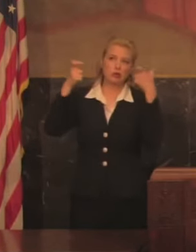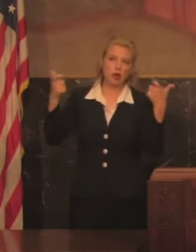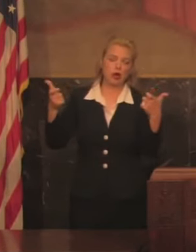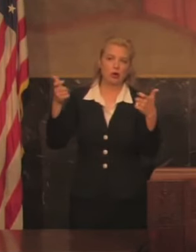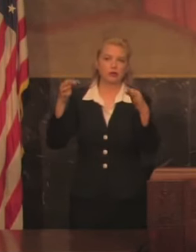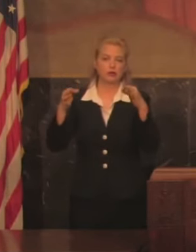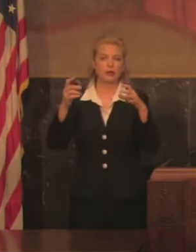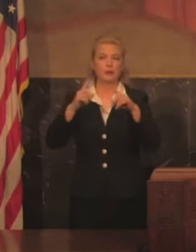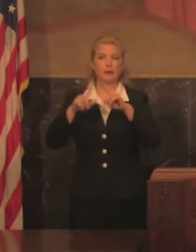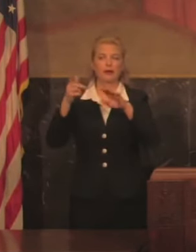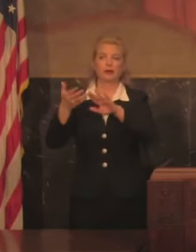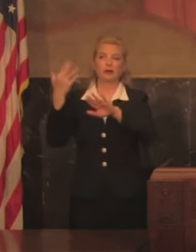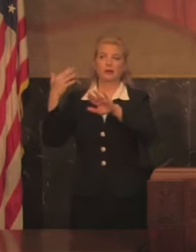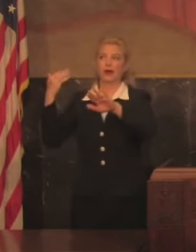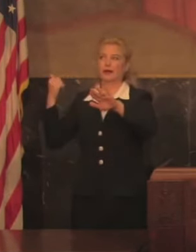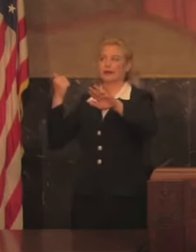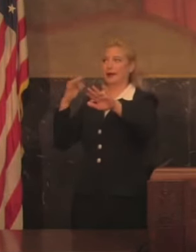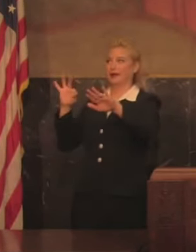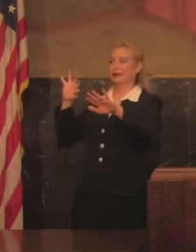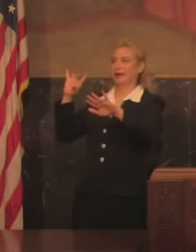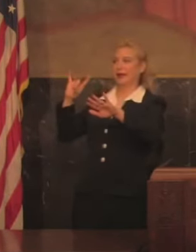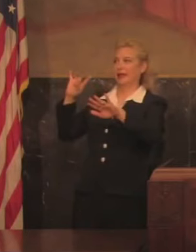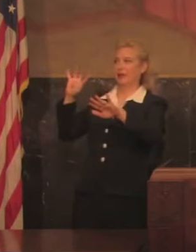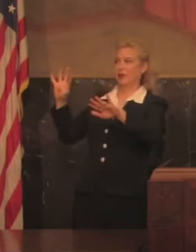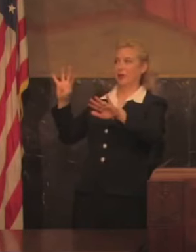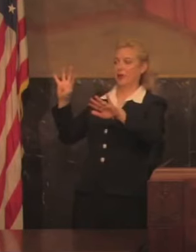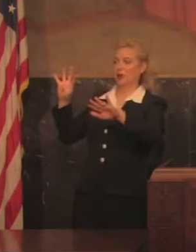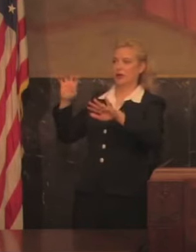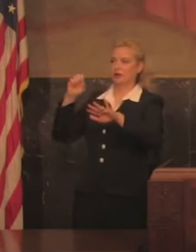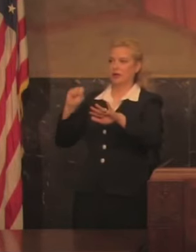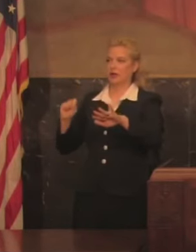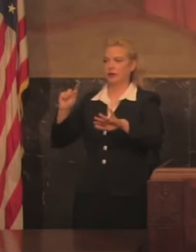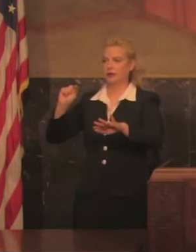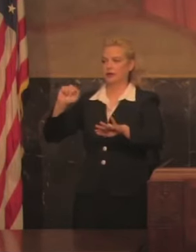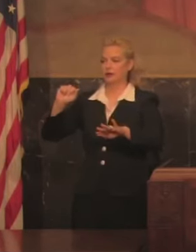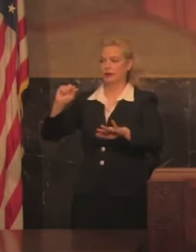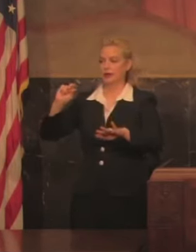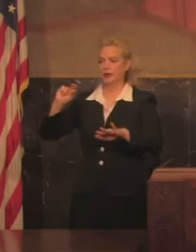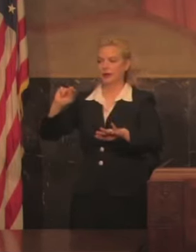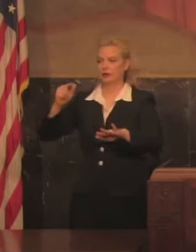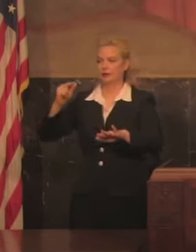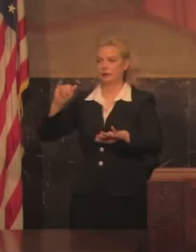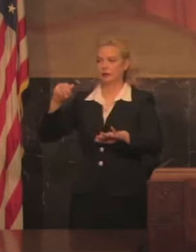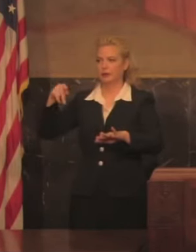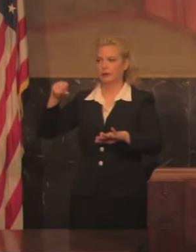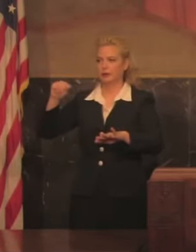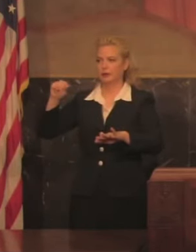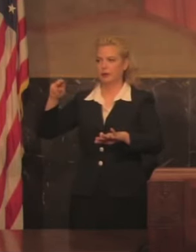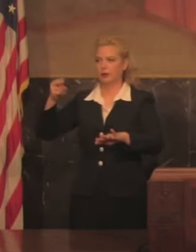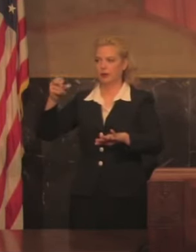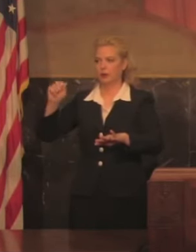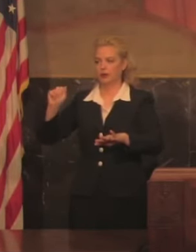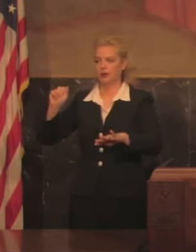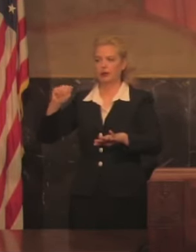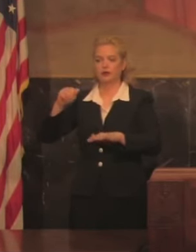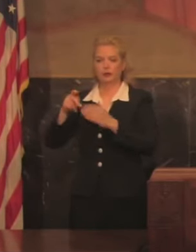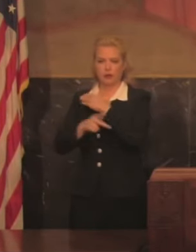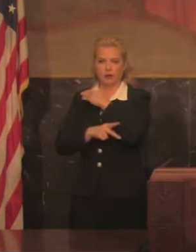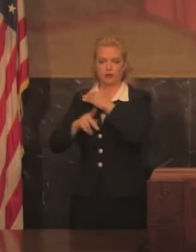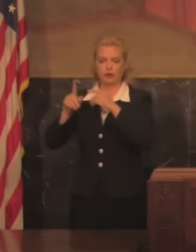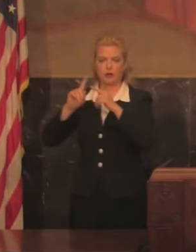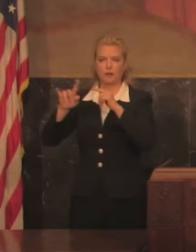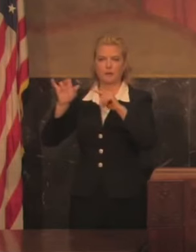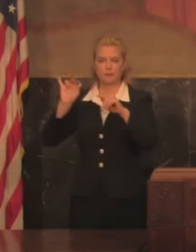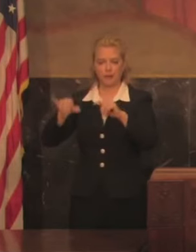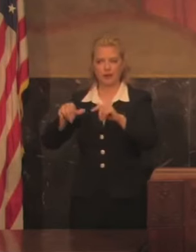to 1984 over in southern Tangipahoa Parish. However, the proposal that we're making would allocate $10 million